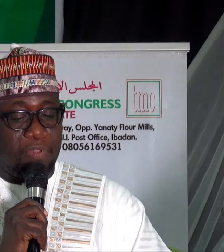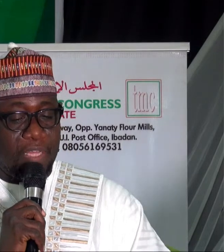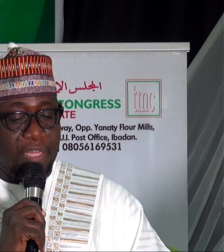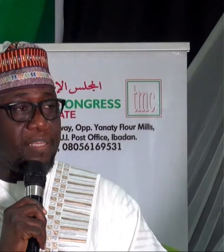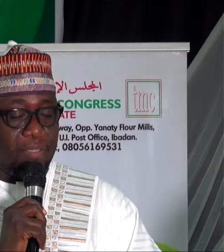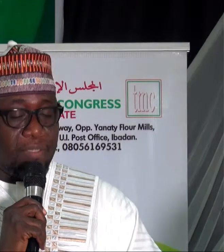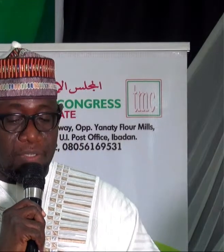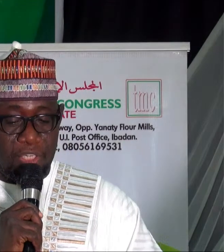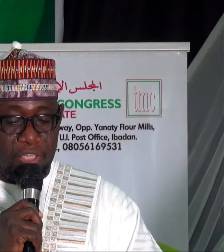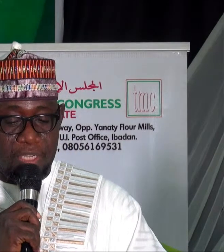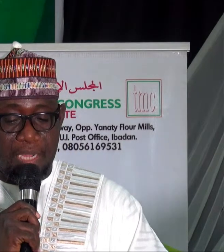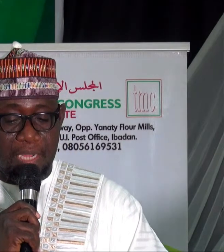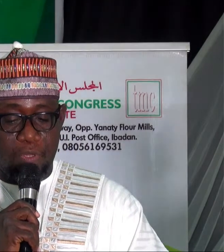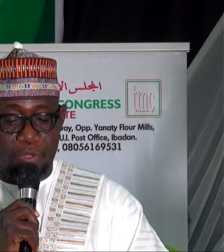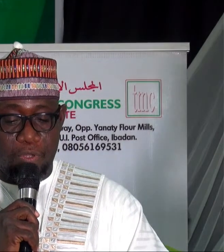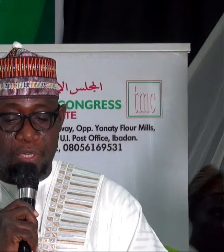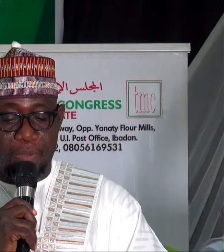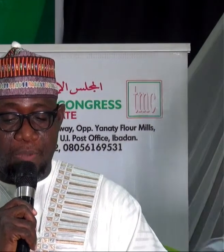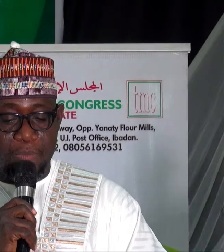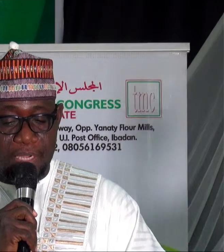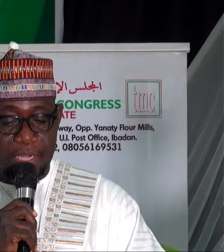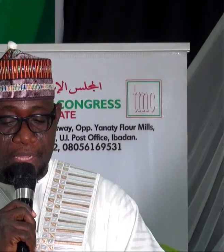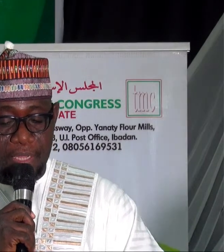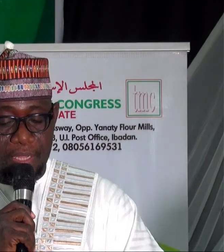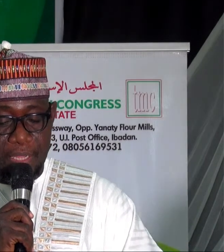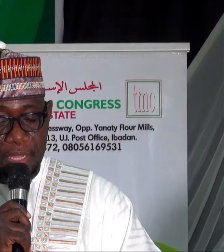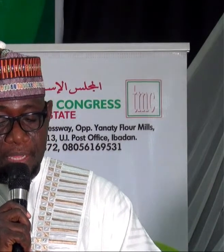day, Sheikh Abdul Ghani Abubakar